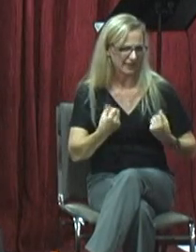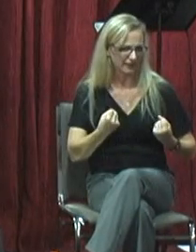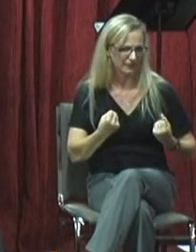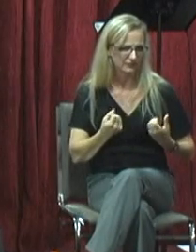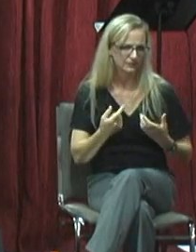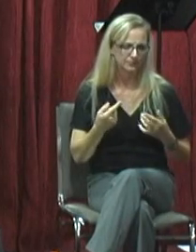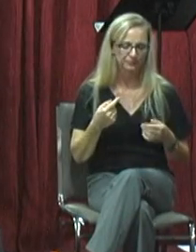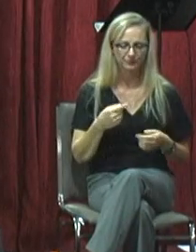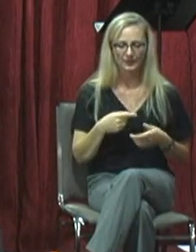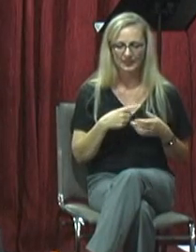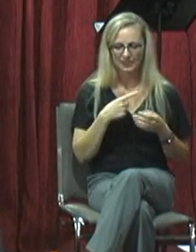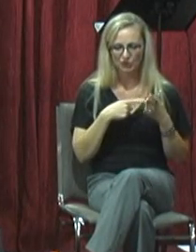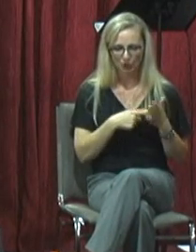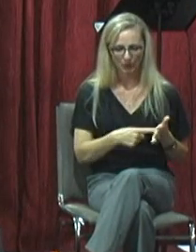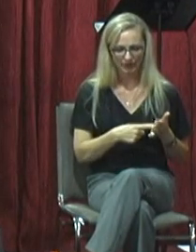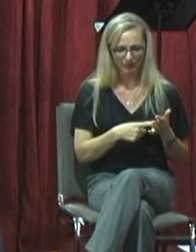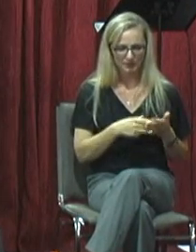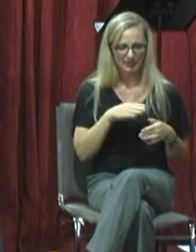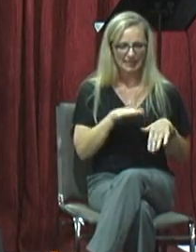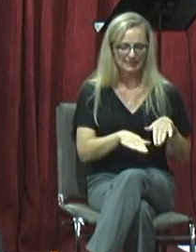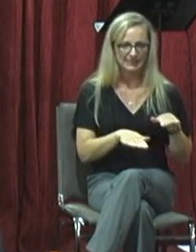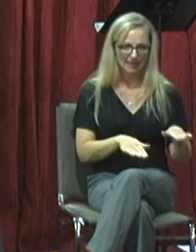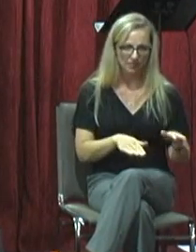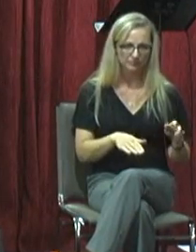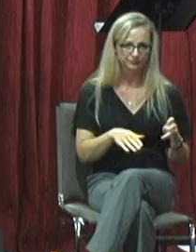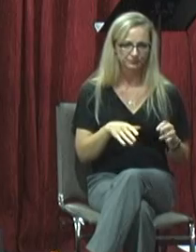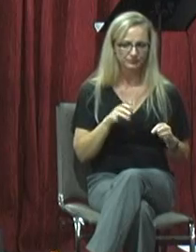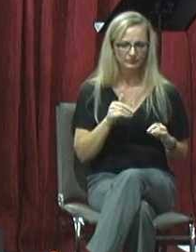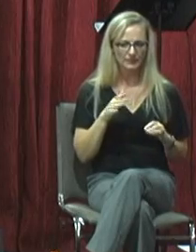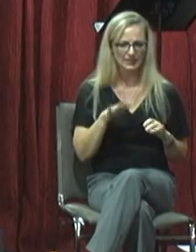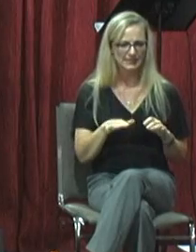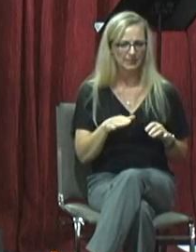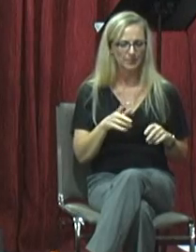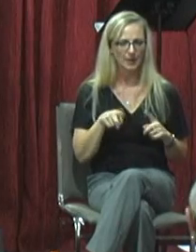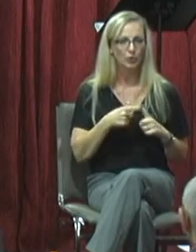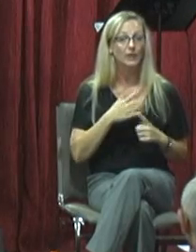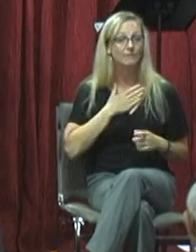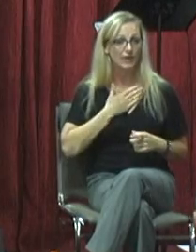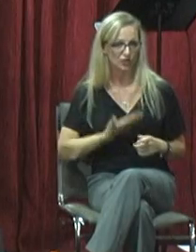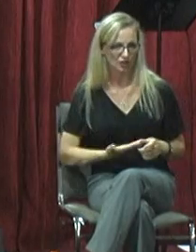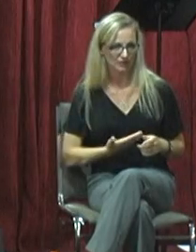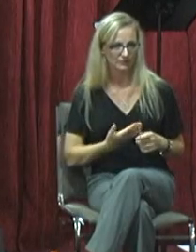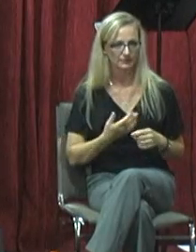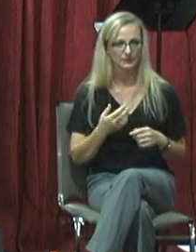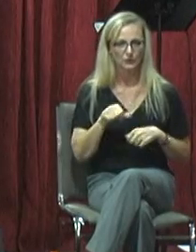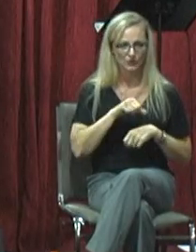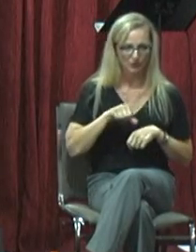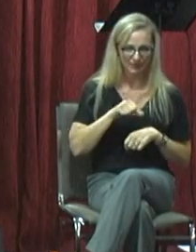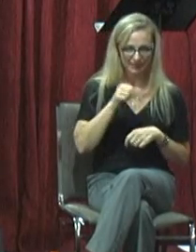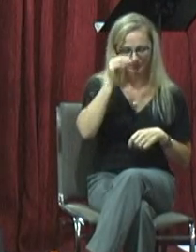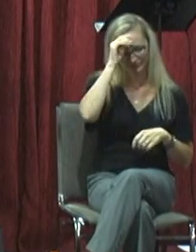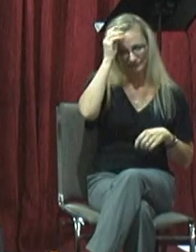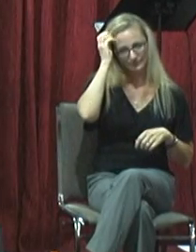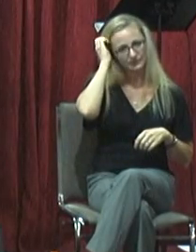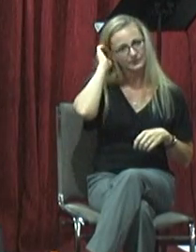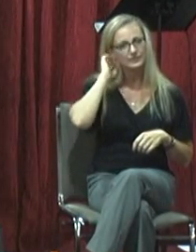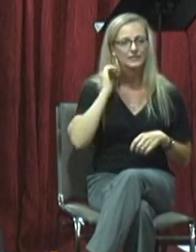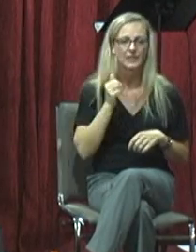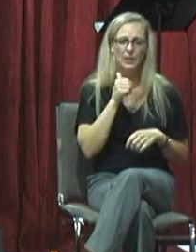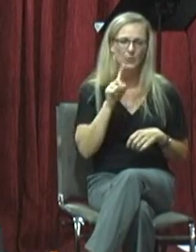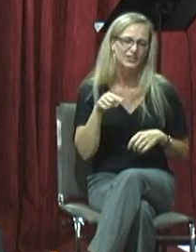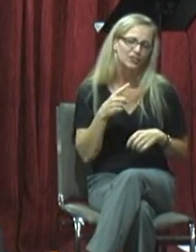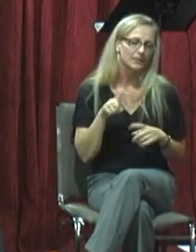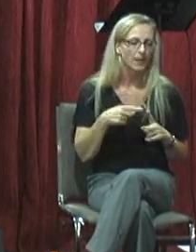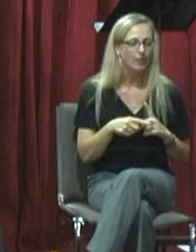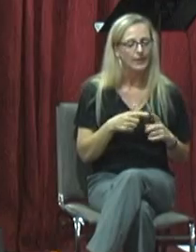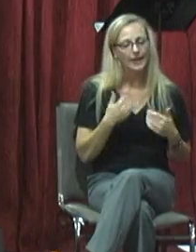there was a step in there that oftentimes is missed, which was confession. And then there was anointing, and also about, it wasn't just like dabbing